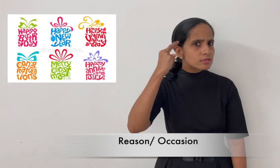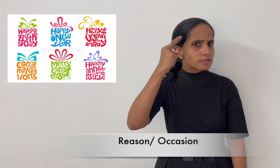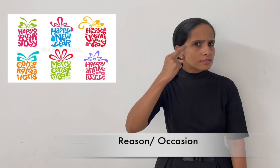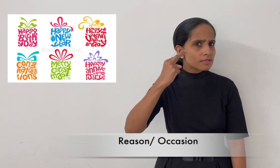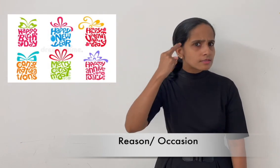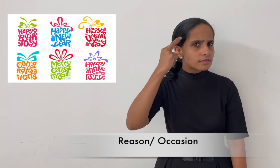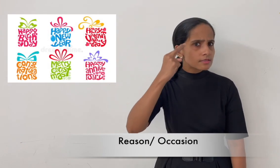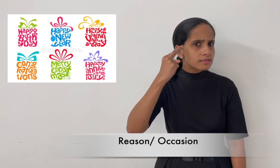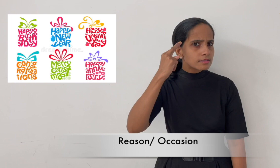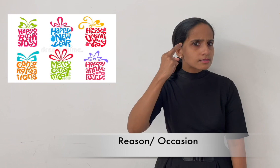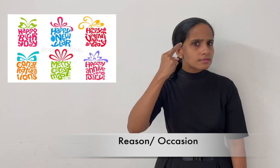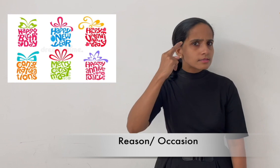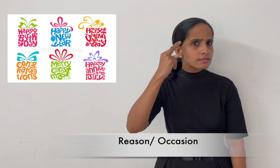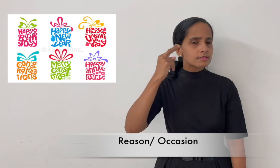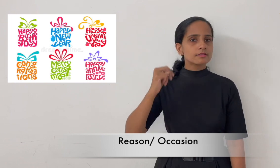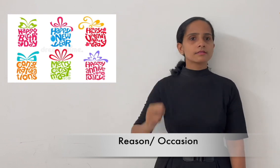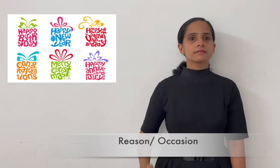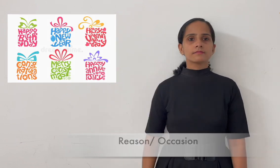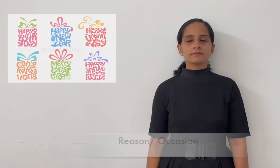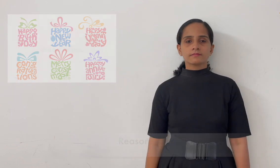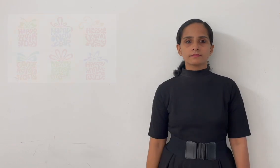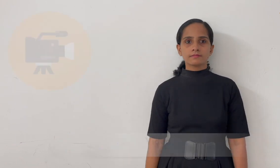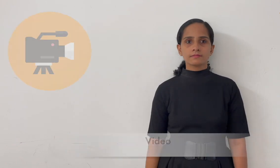Reason or occasion.